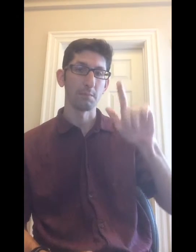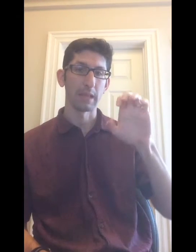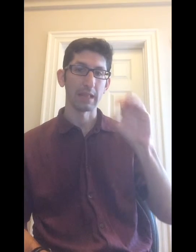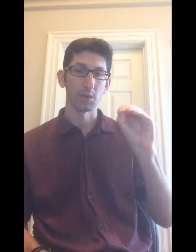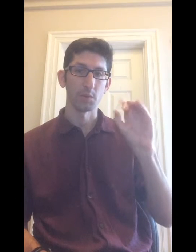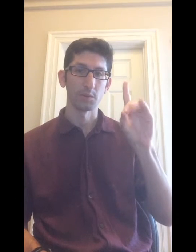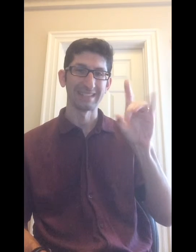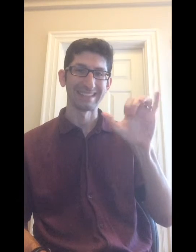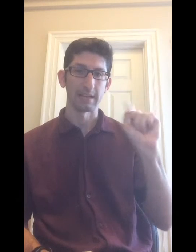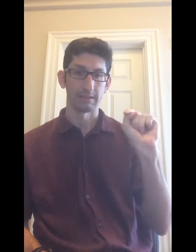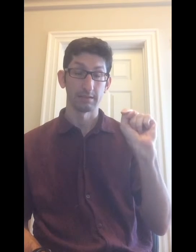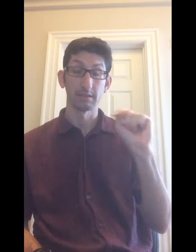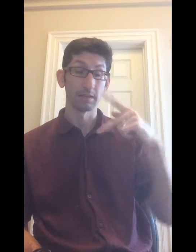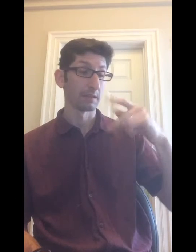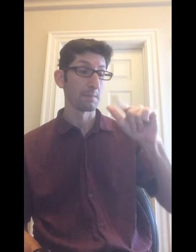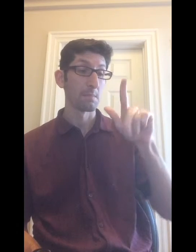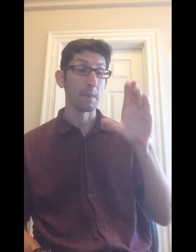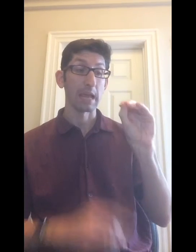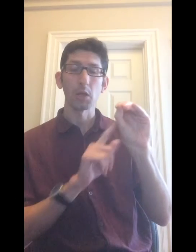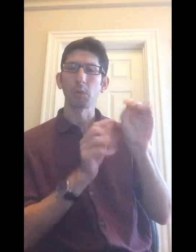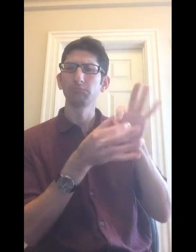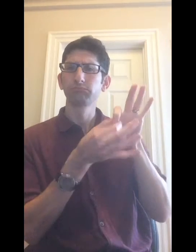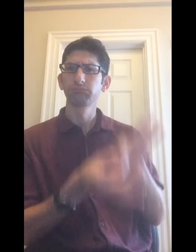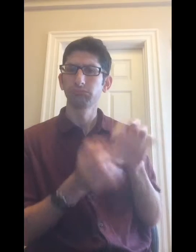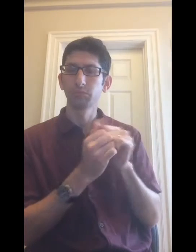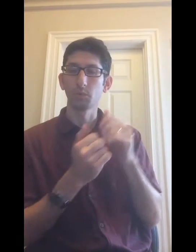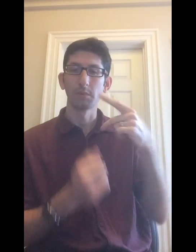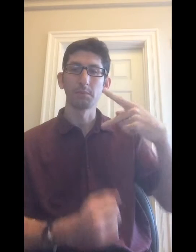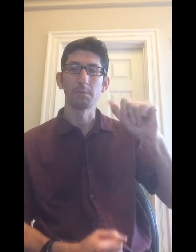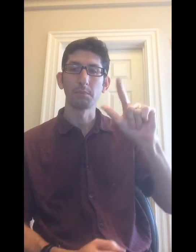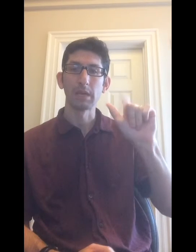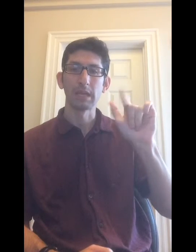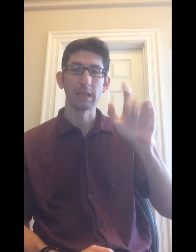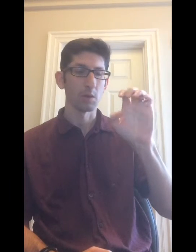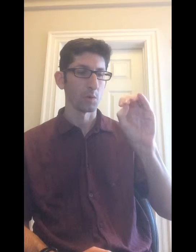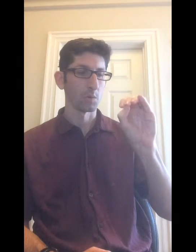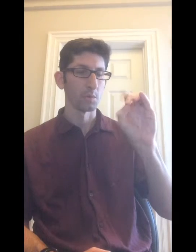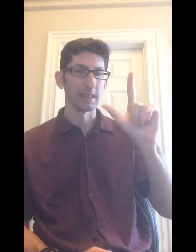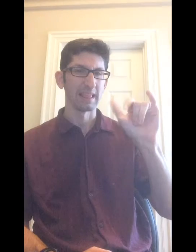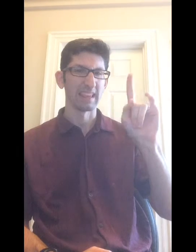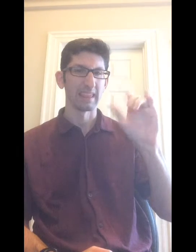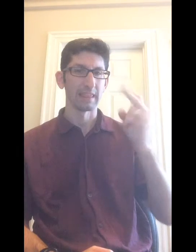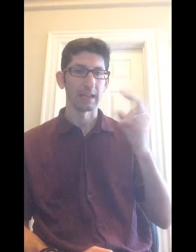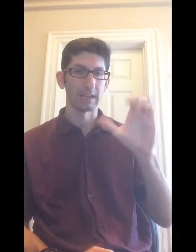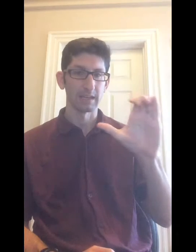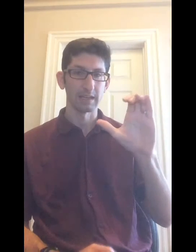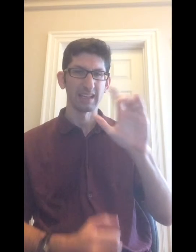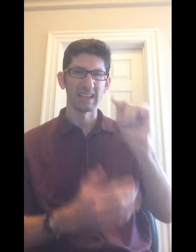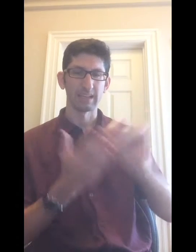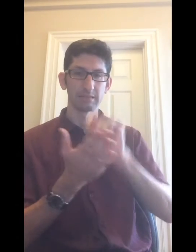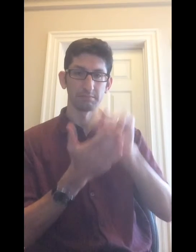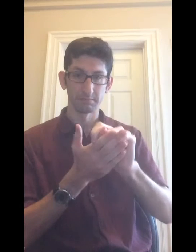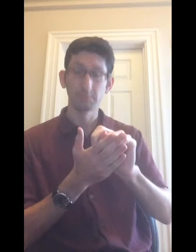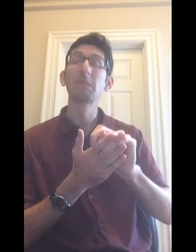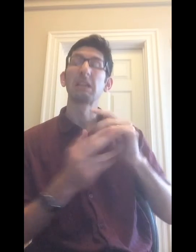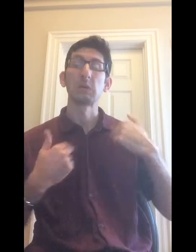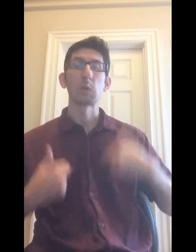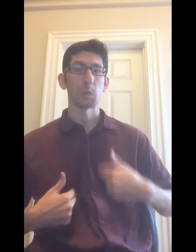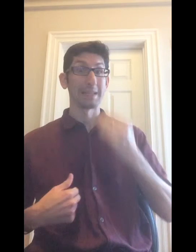is actually a reference to the Paleolithic era, which is a time when humans believed to have eaten the most ideal diet